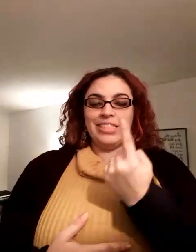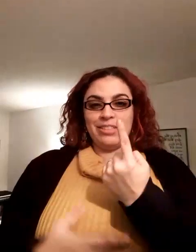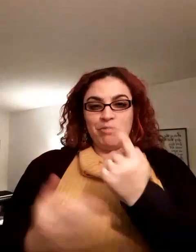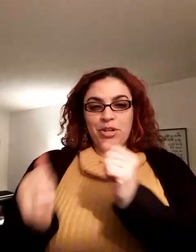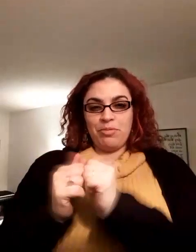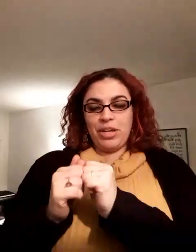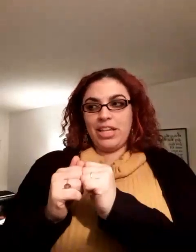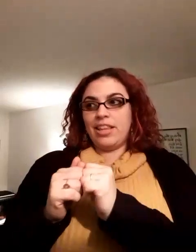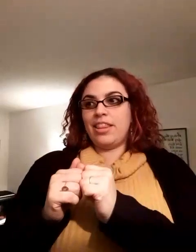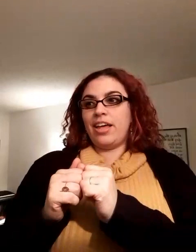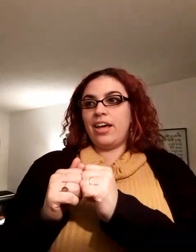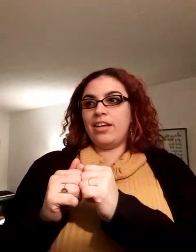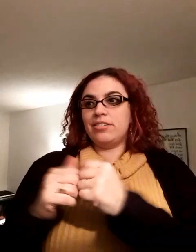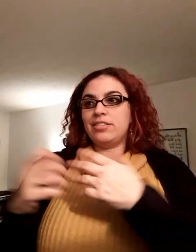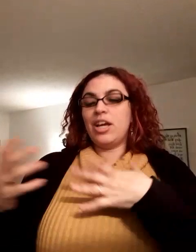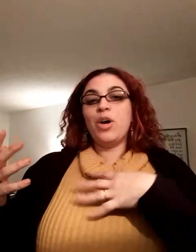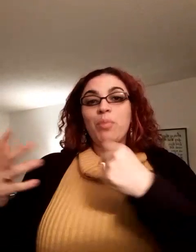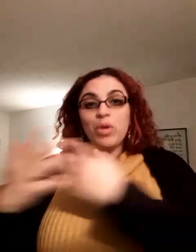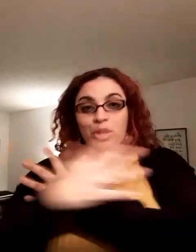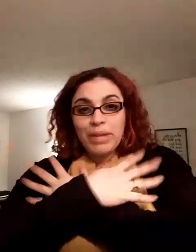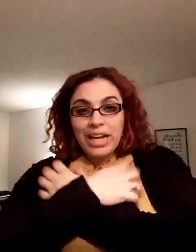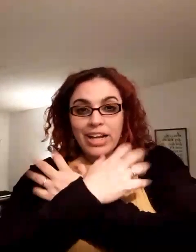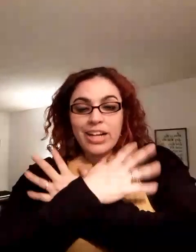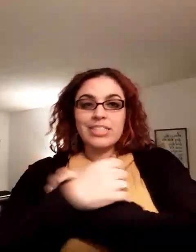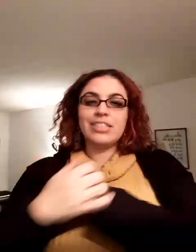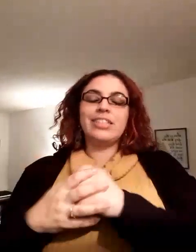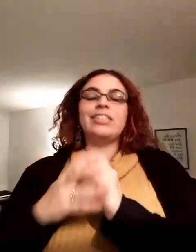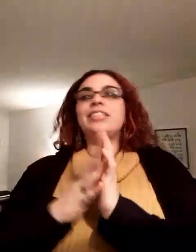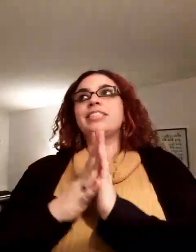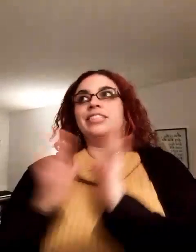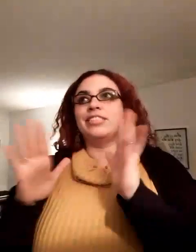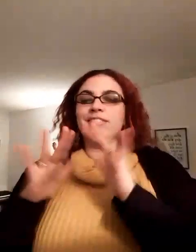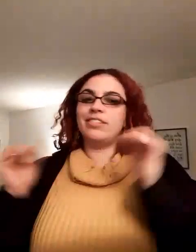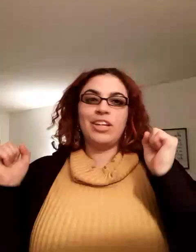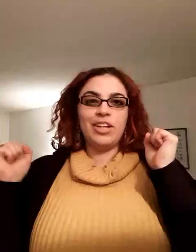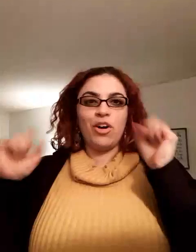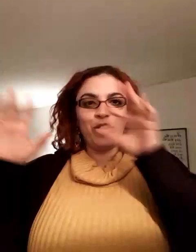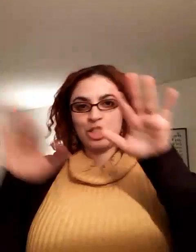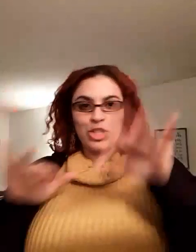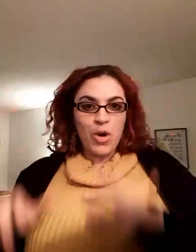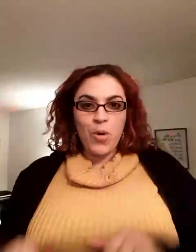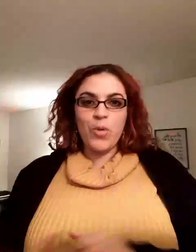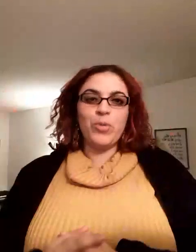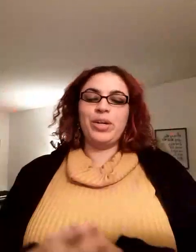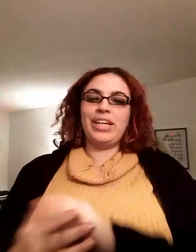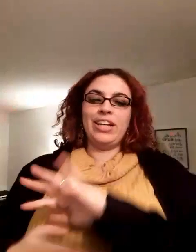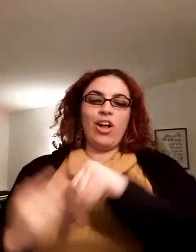the one with polar bears and all the snow and all of